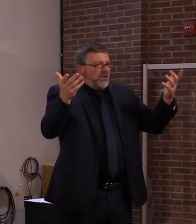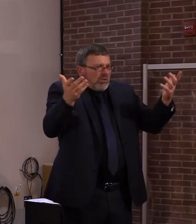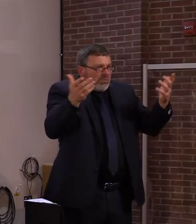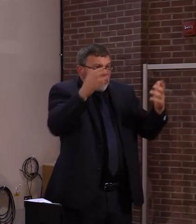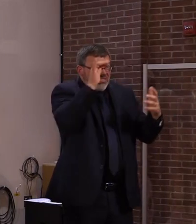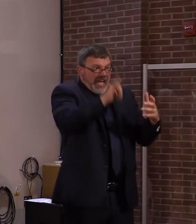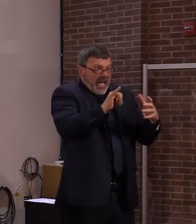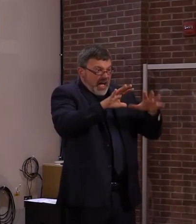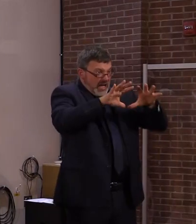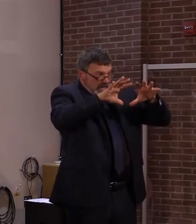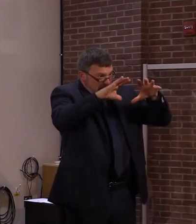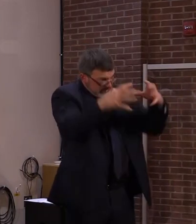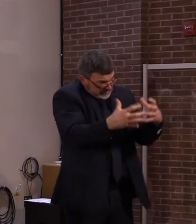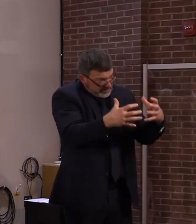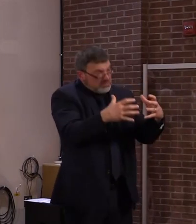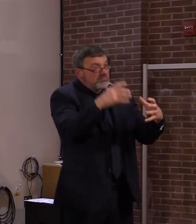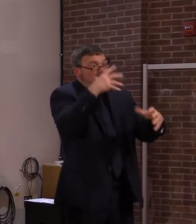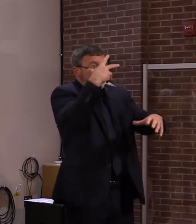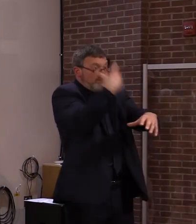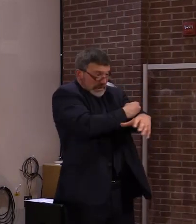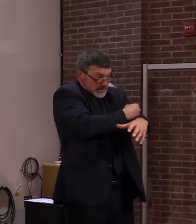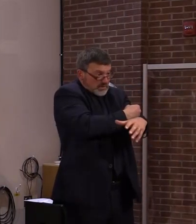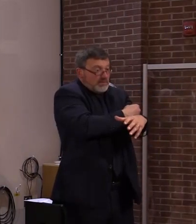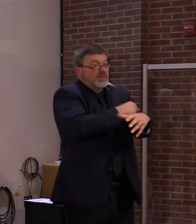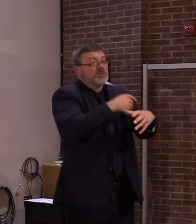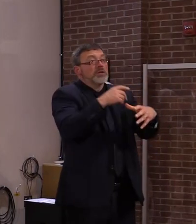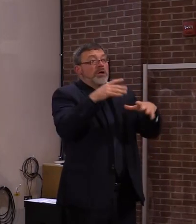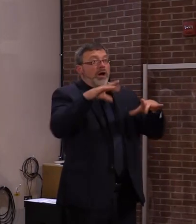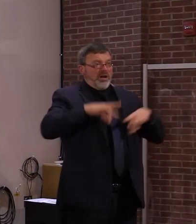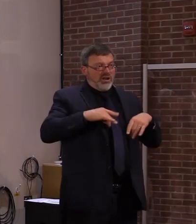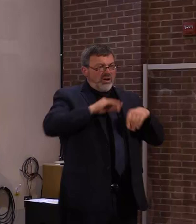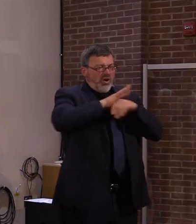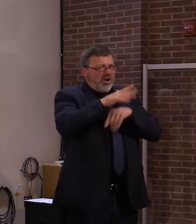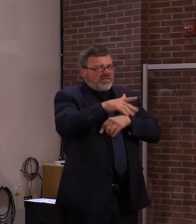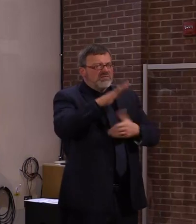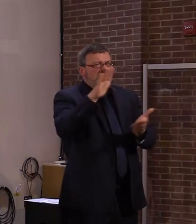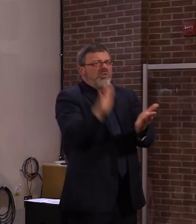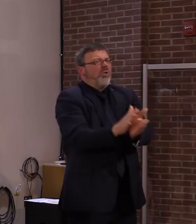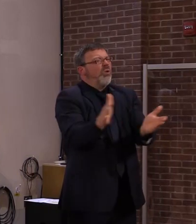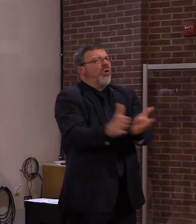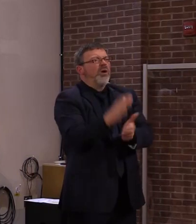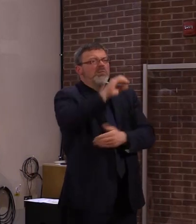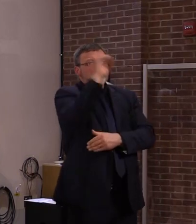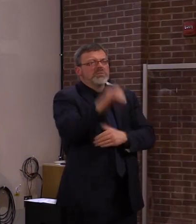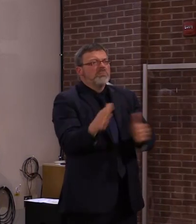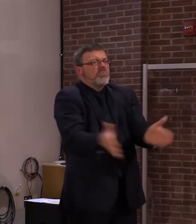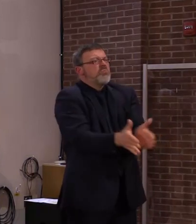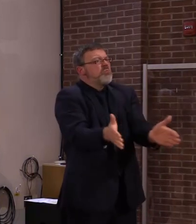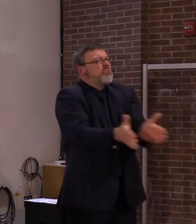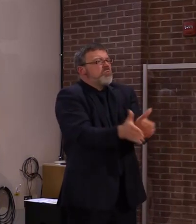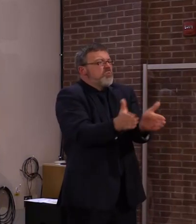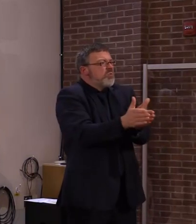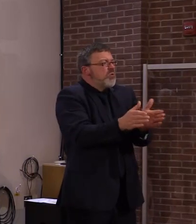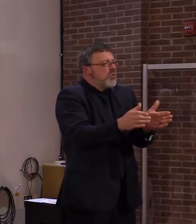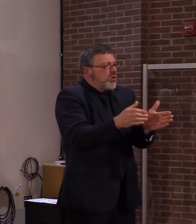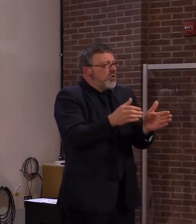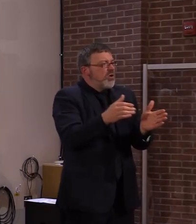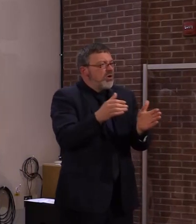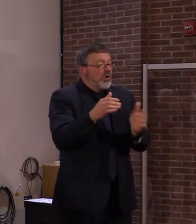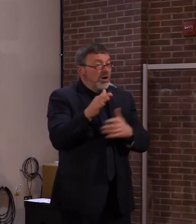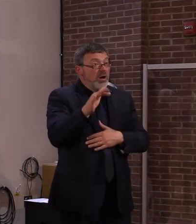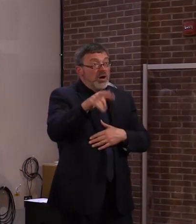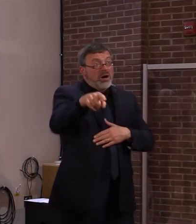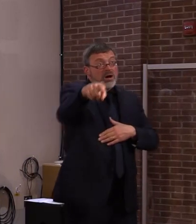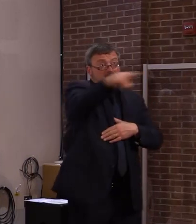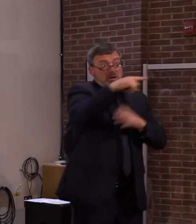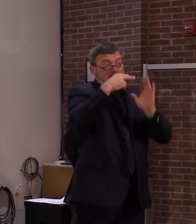state of Vermont, but that's not consonant with what your reader was saying about